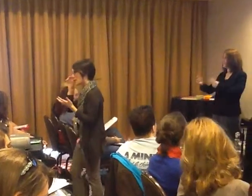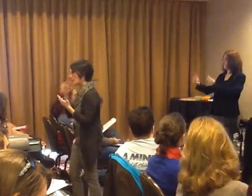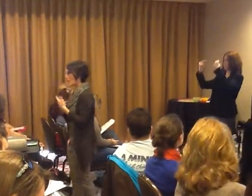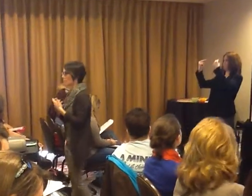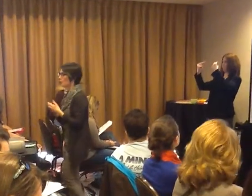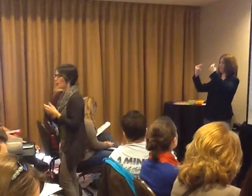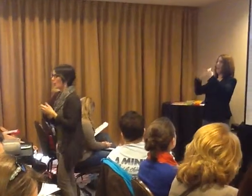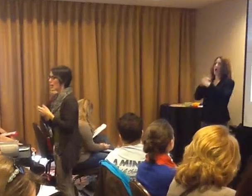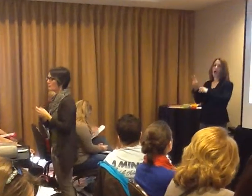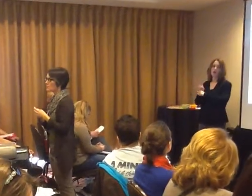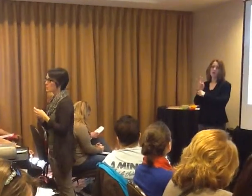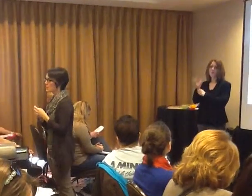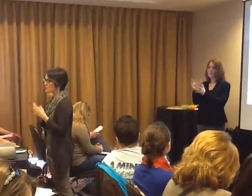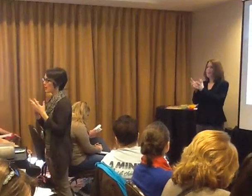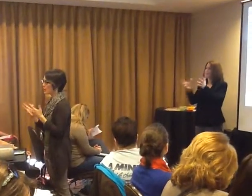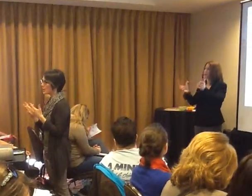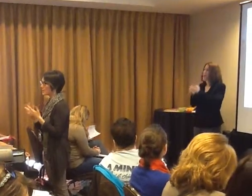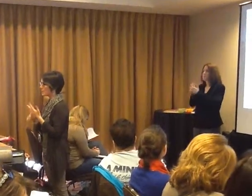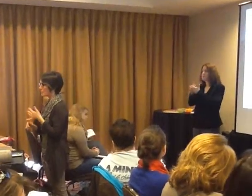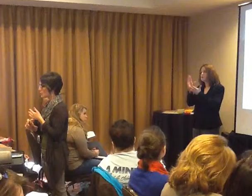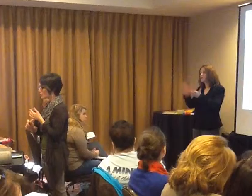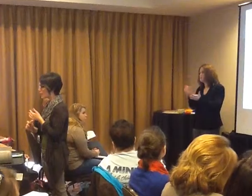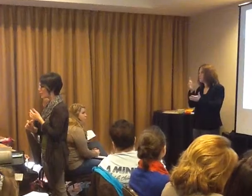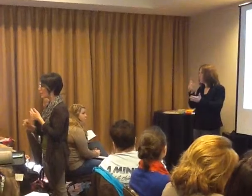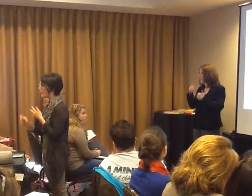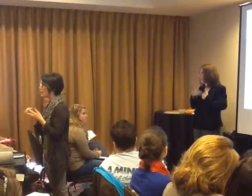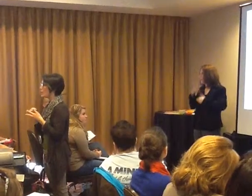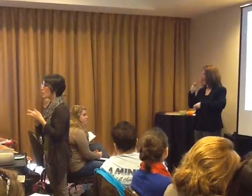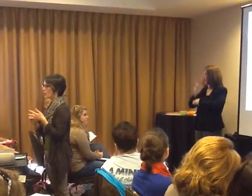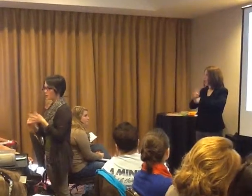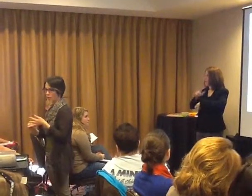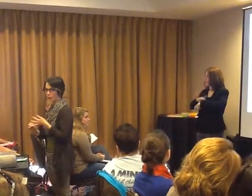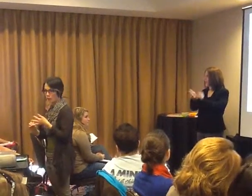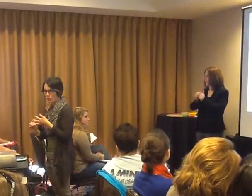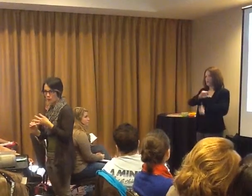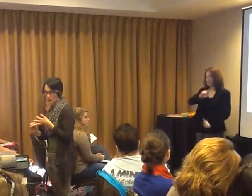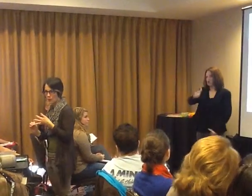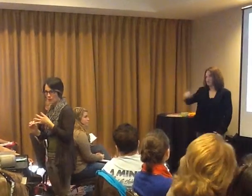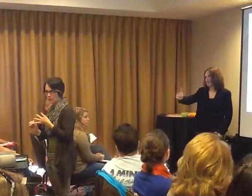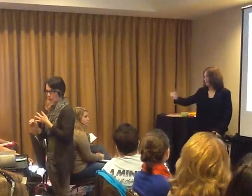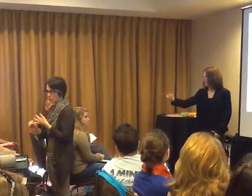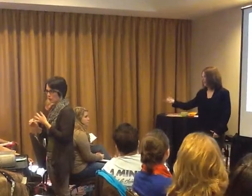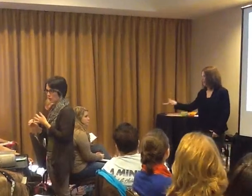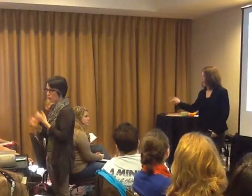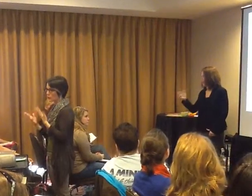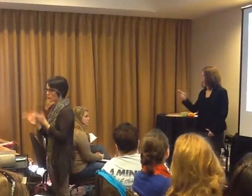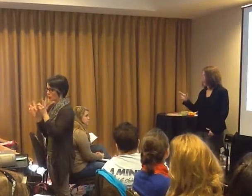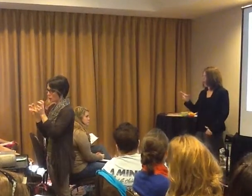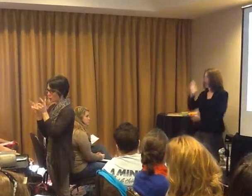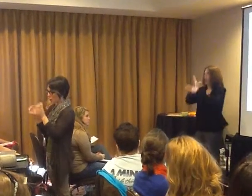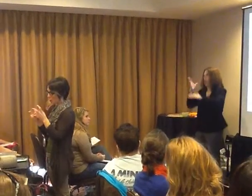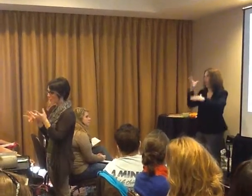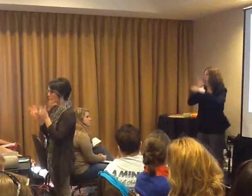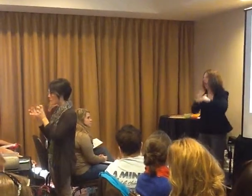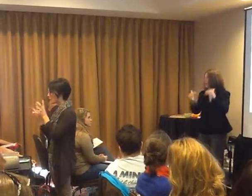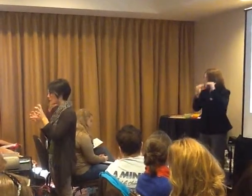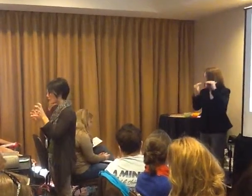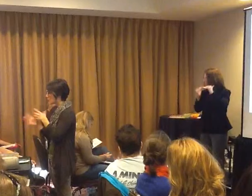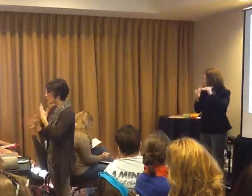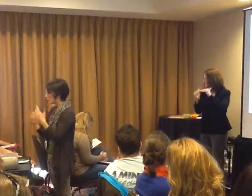use that a lot for students who are having a hard time turn-taking or talking over their peers in a group. Whoever is the talker